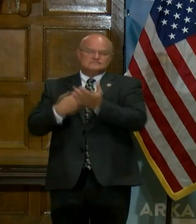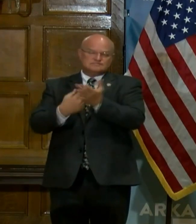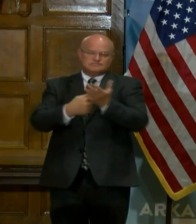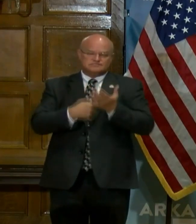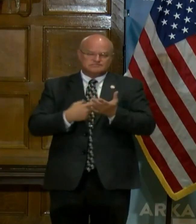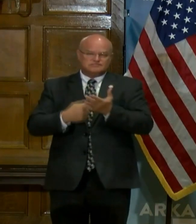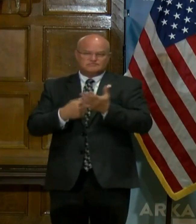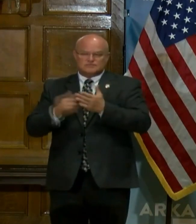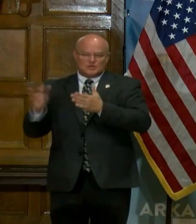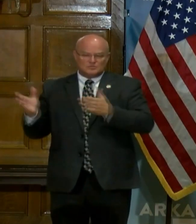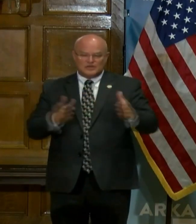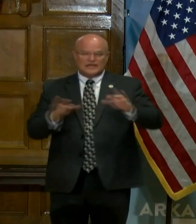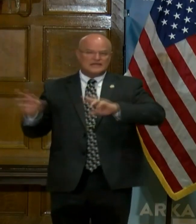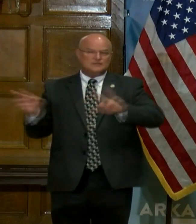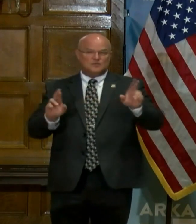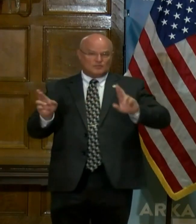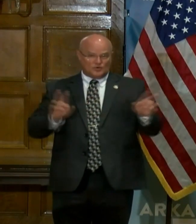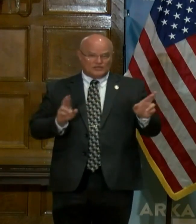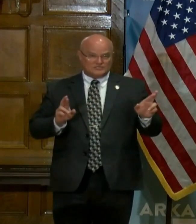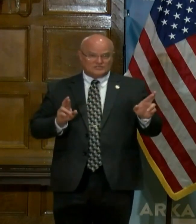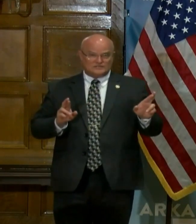conversations, planning, and preparation